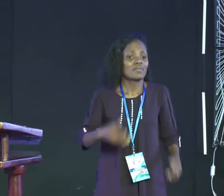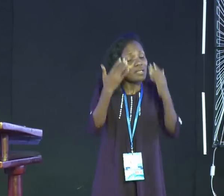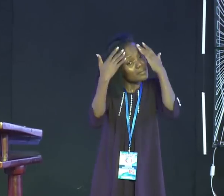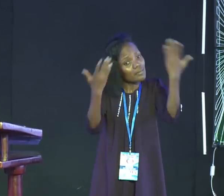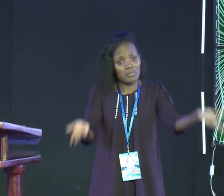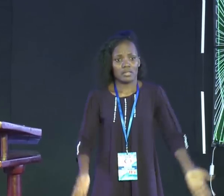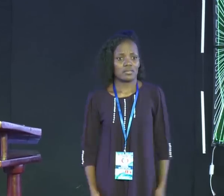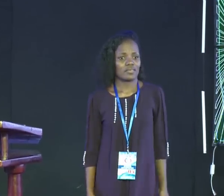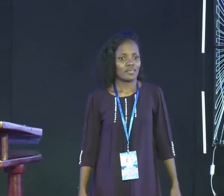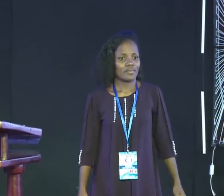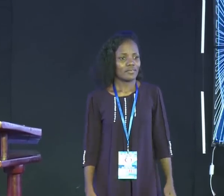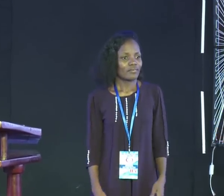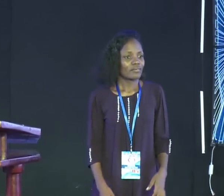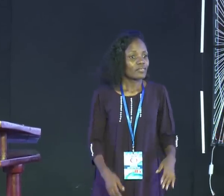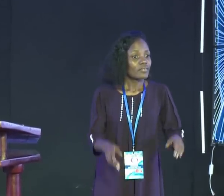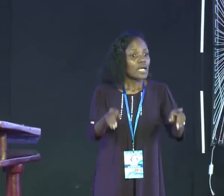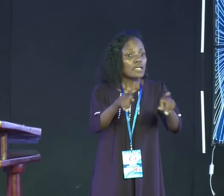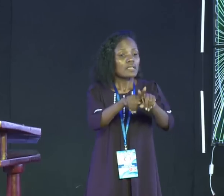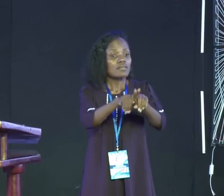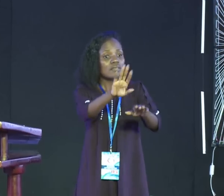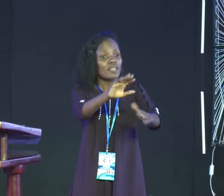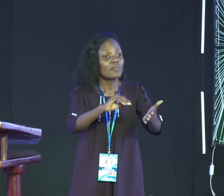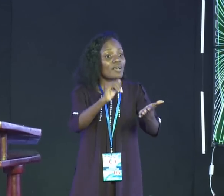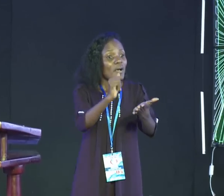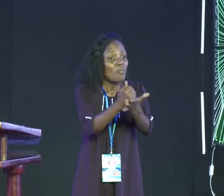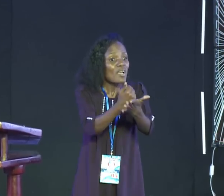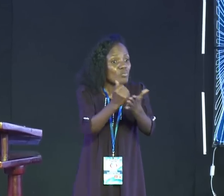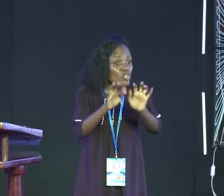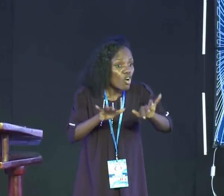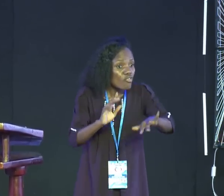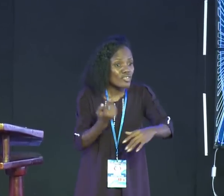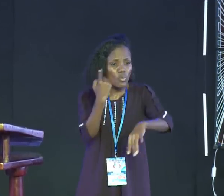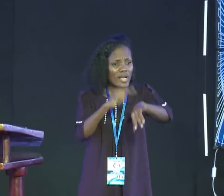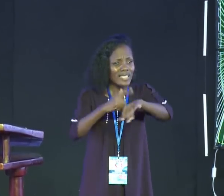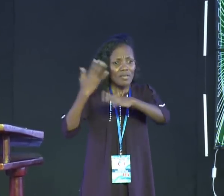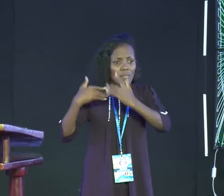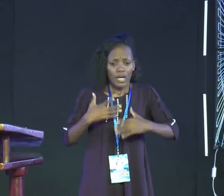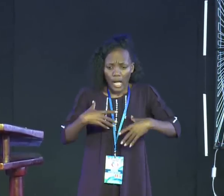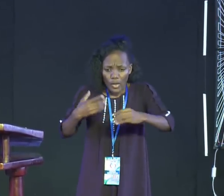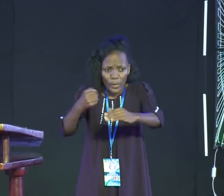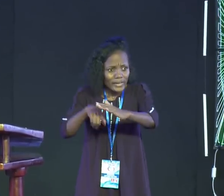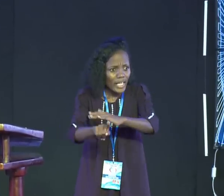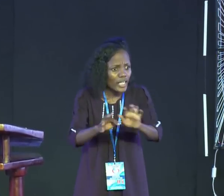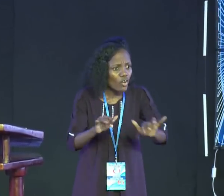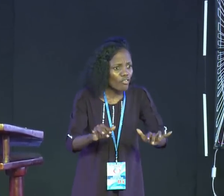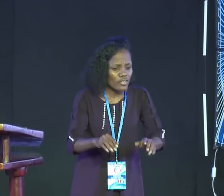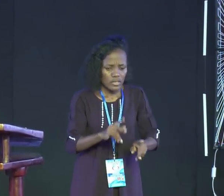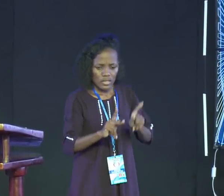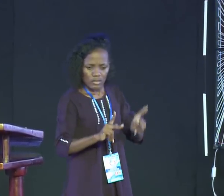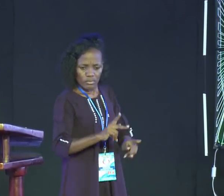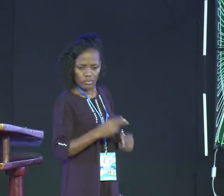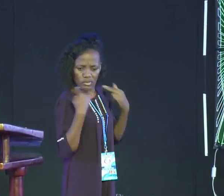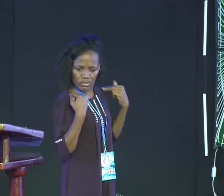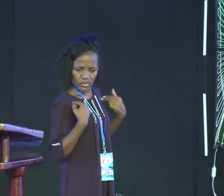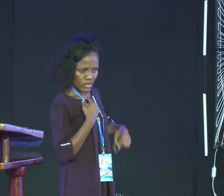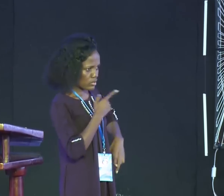Nabentana affairs okumpa passport bamala kundesa kitange. Even for the internal affairs people to give me a passport,